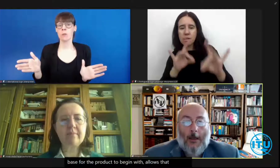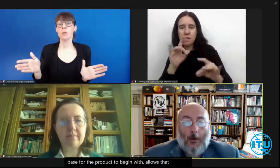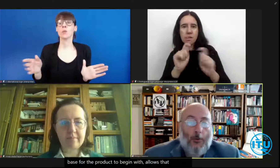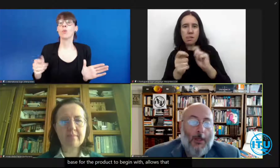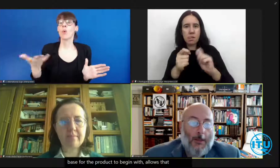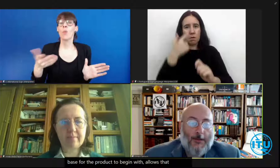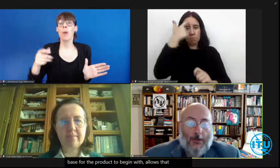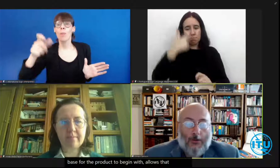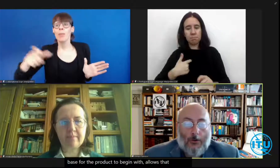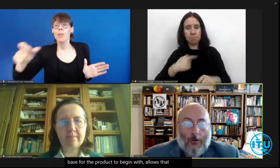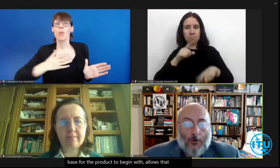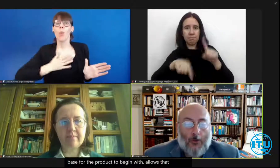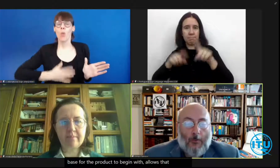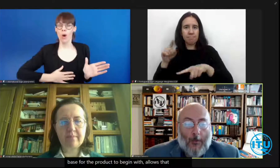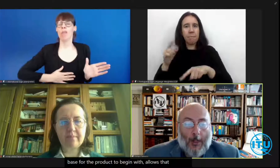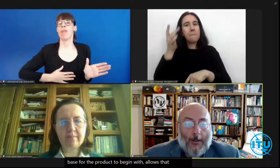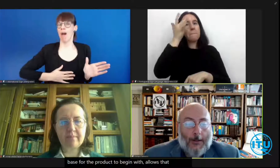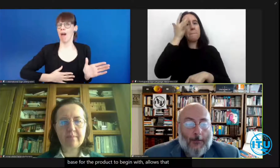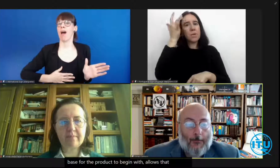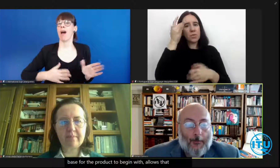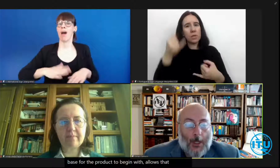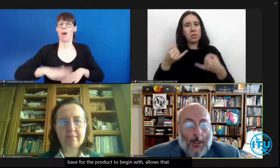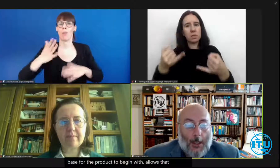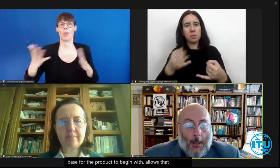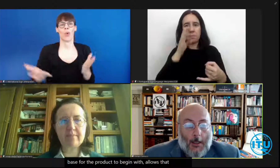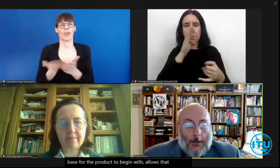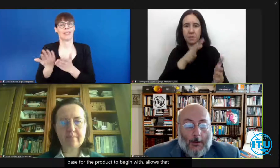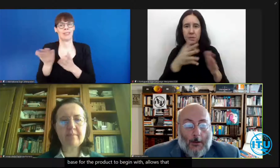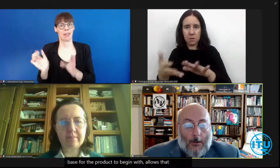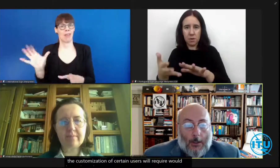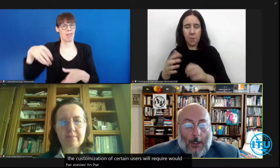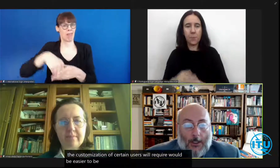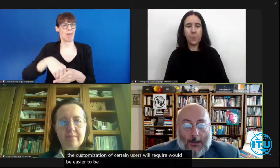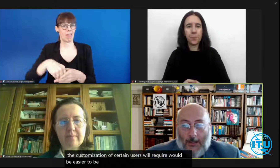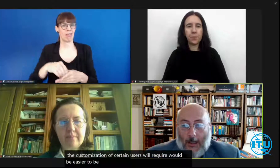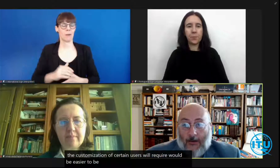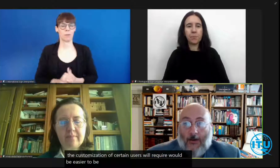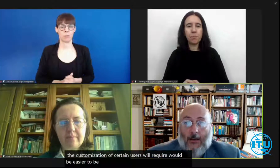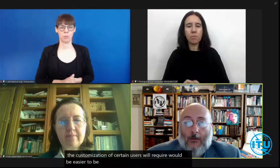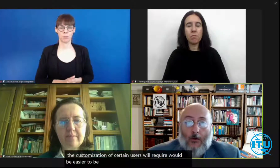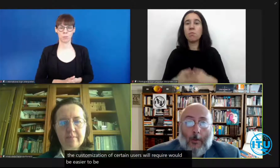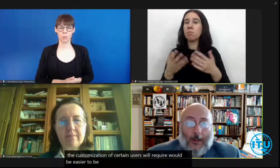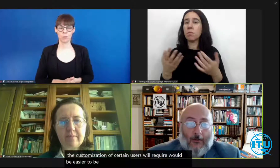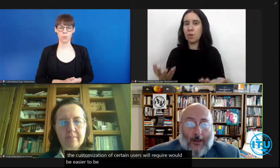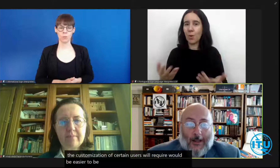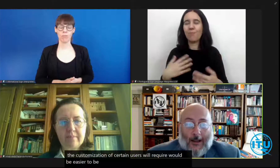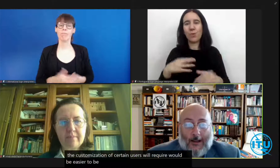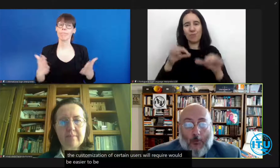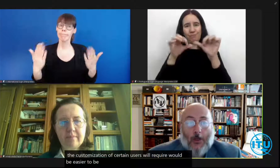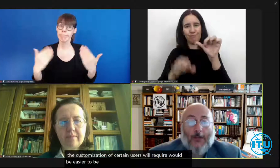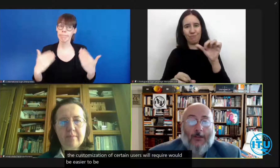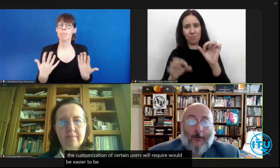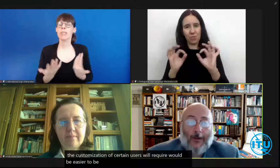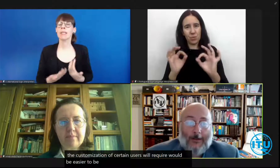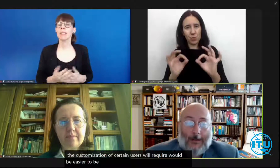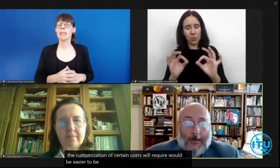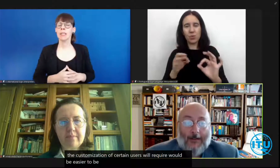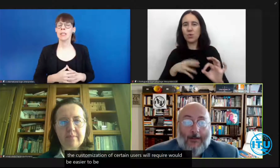require will be easier to be implemented. So just as a final comment, it's not exactly the importance of